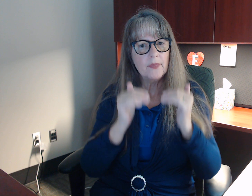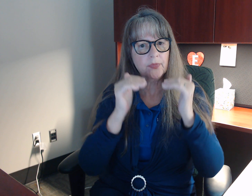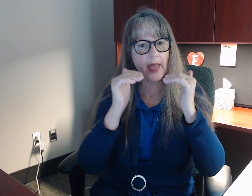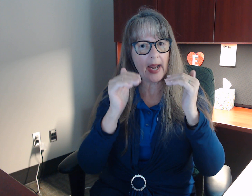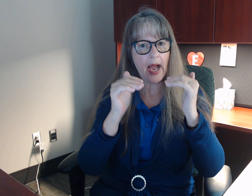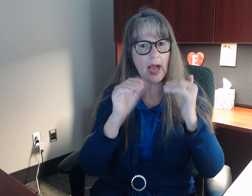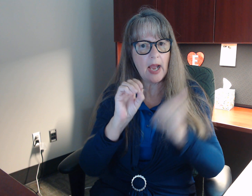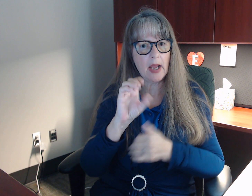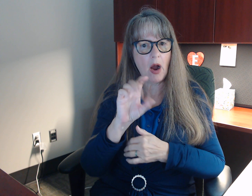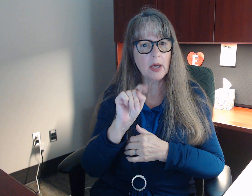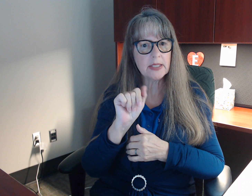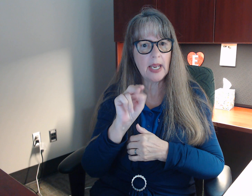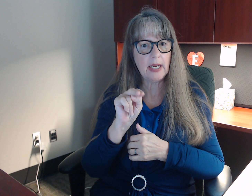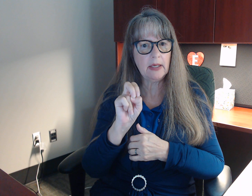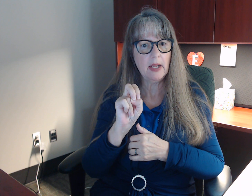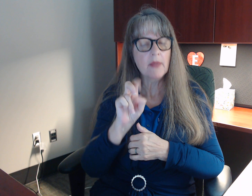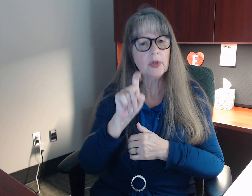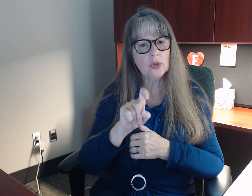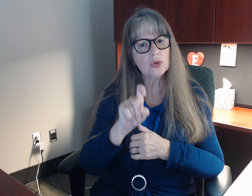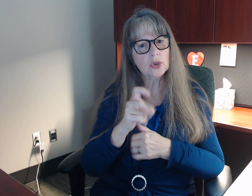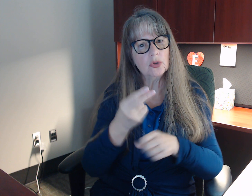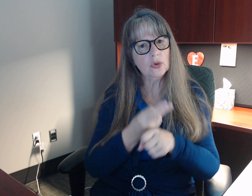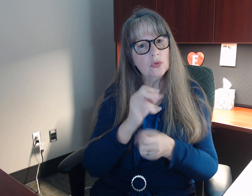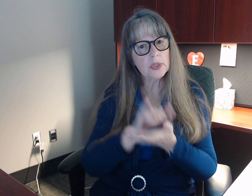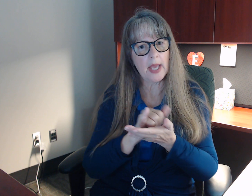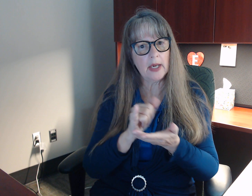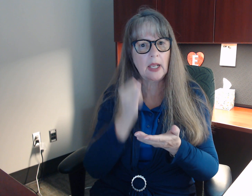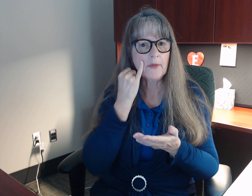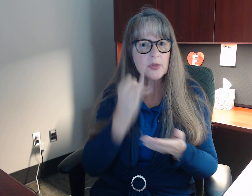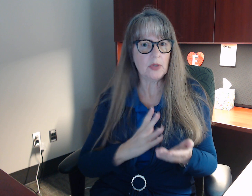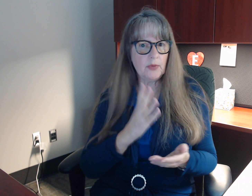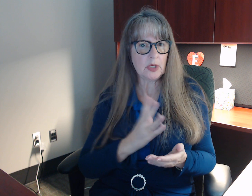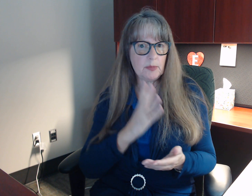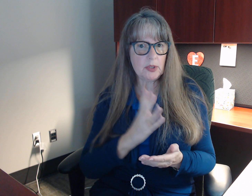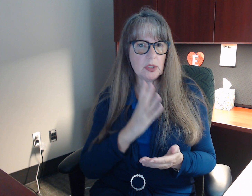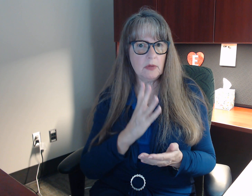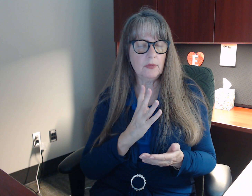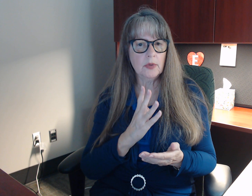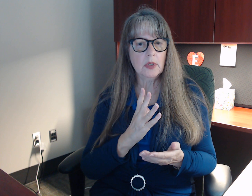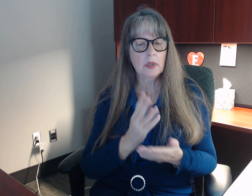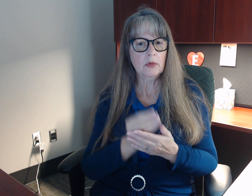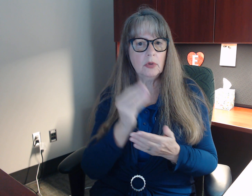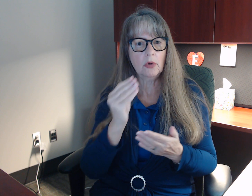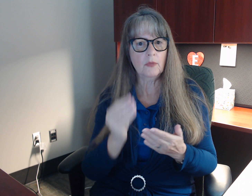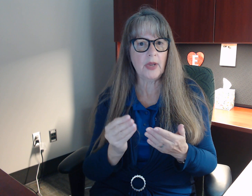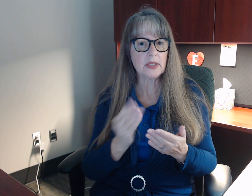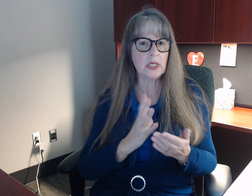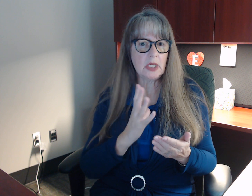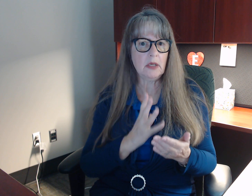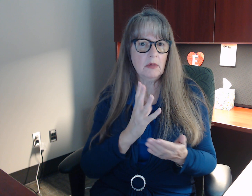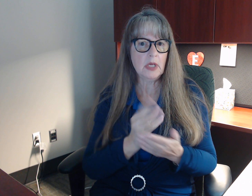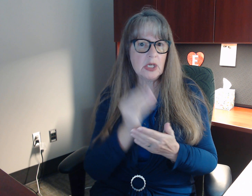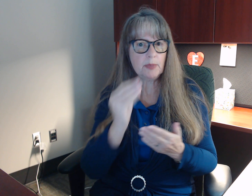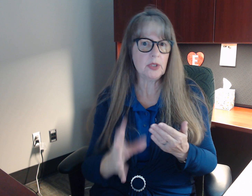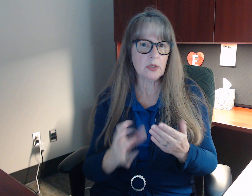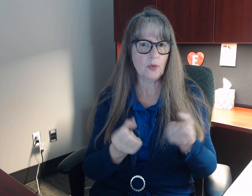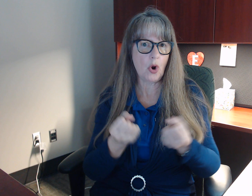that high octane, then you should use that. Like if it's an expensive, fancy, expensive car.